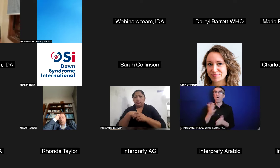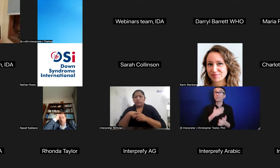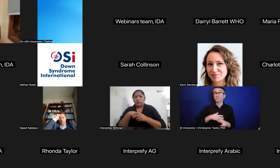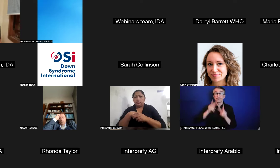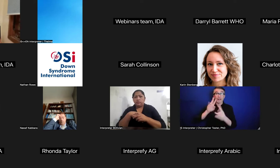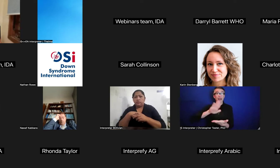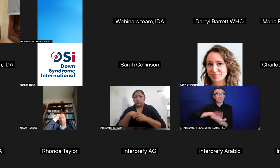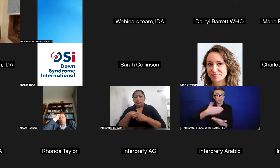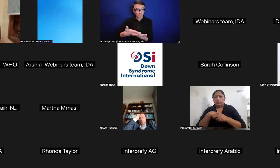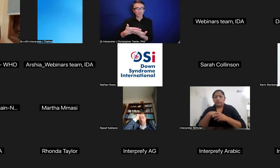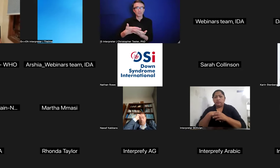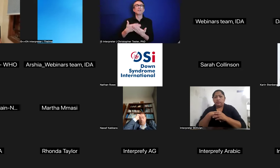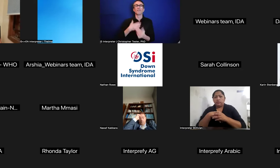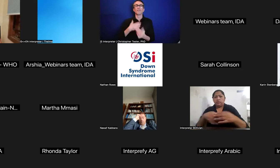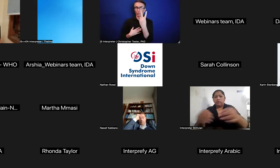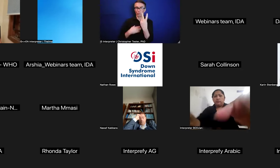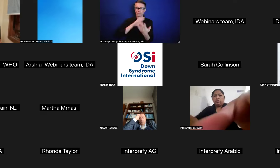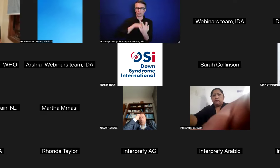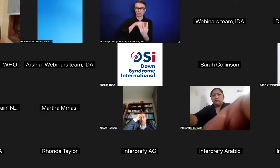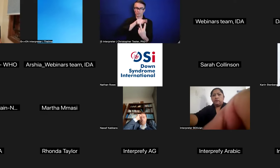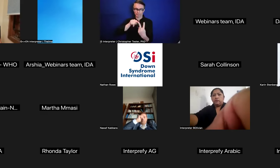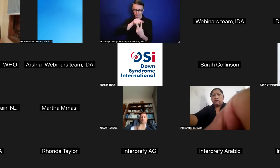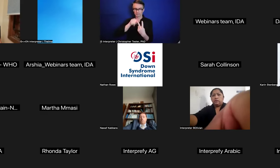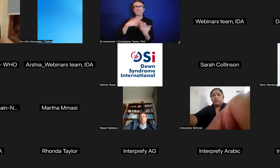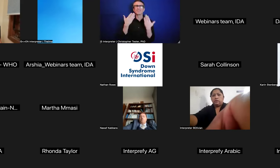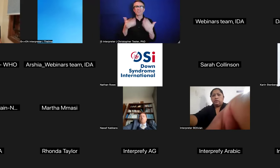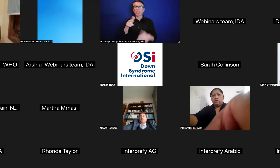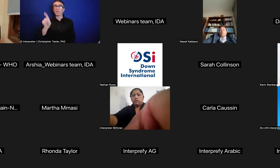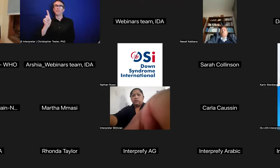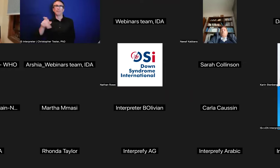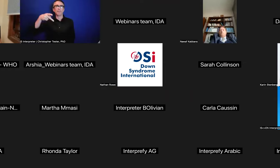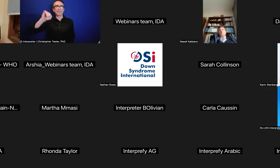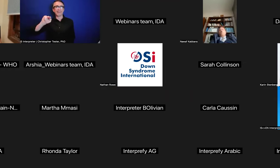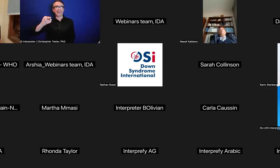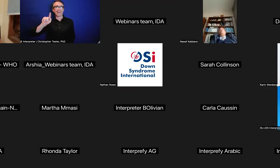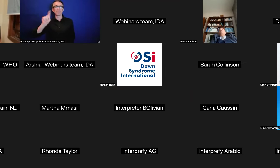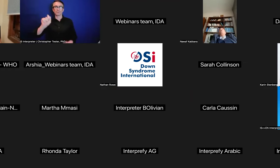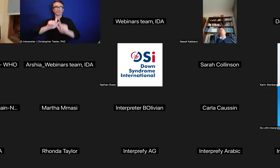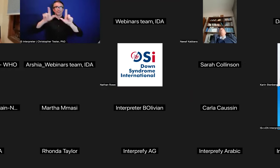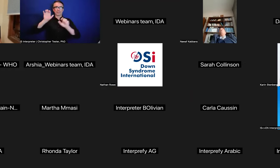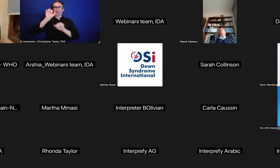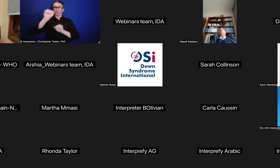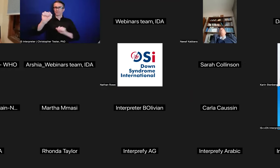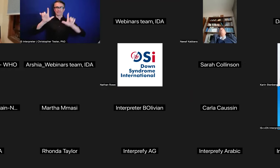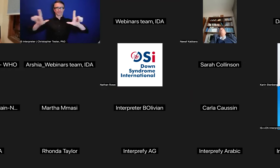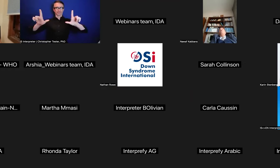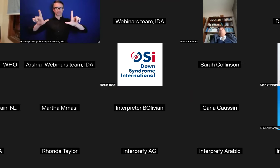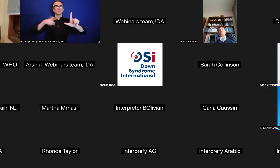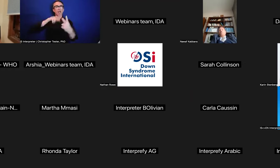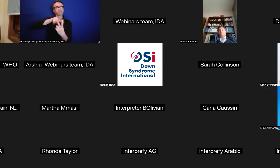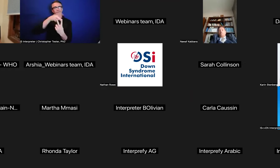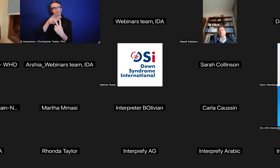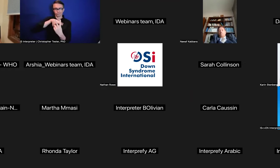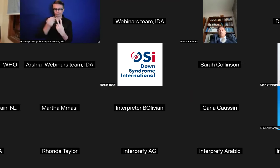With that, it is a very busy webinar. We have many speakers, and I welcome you all. We will